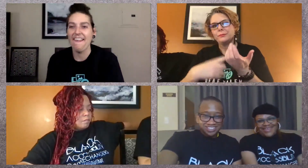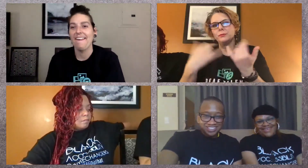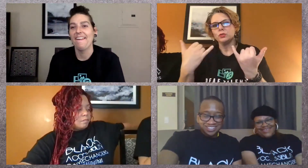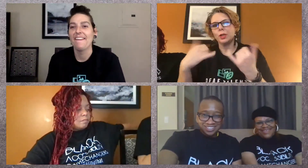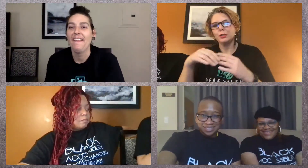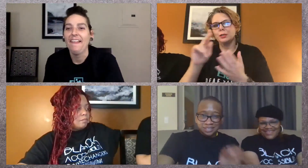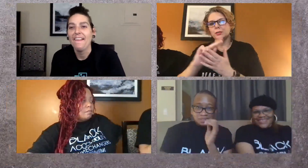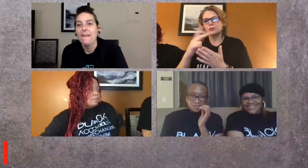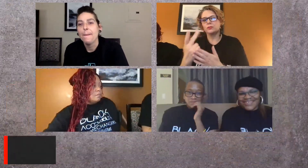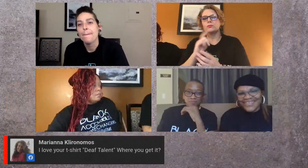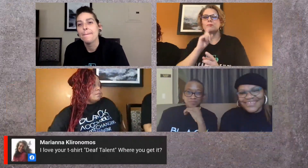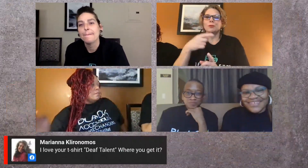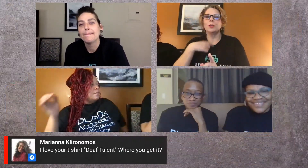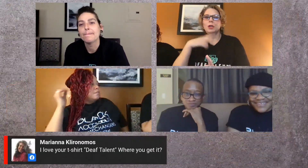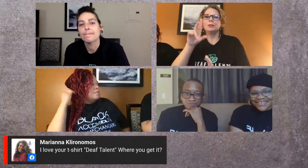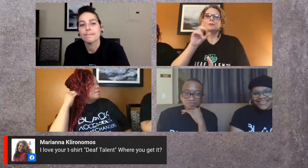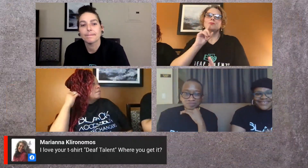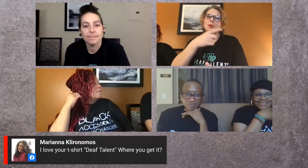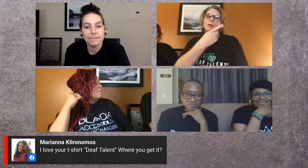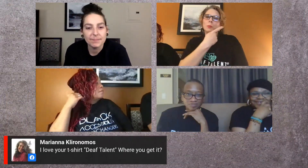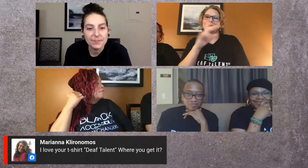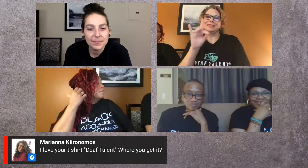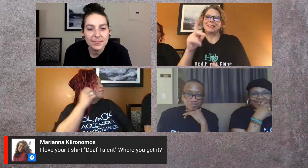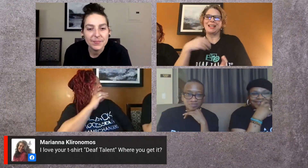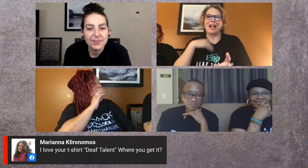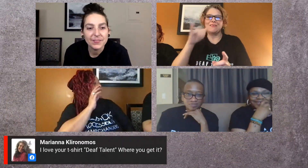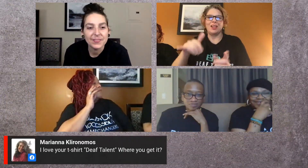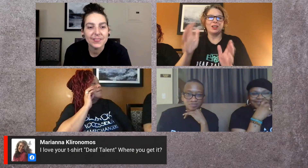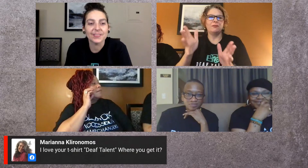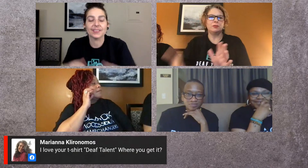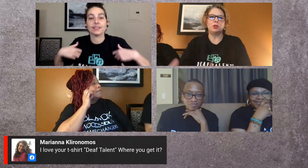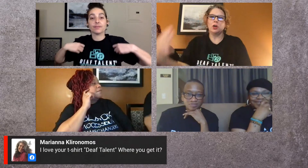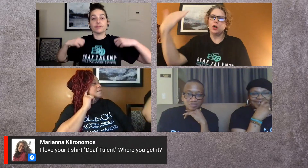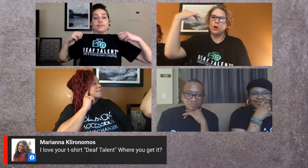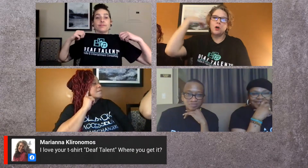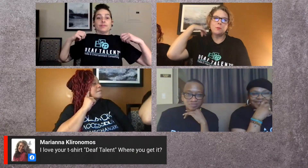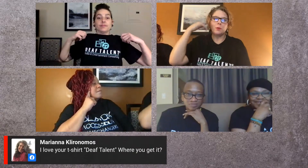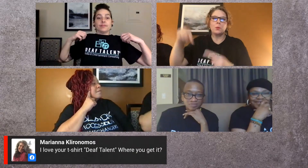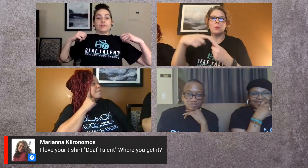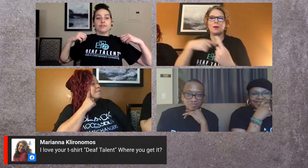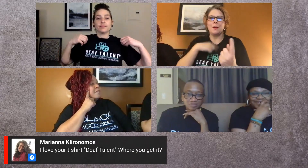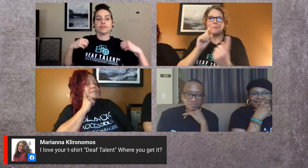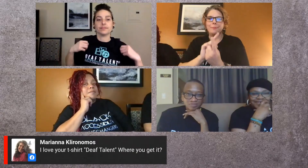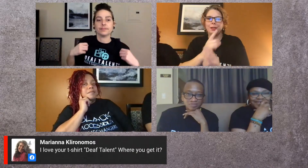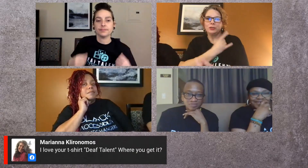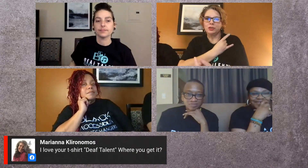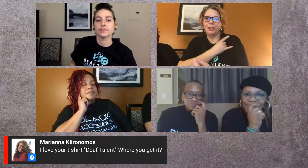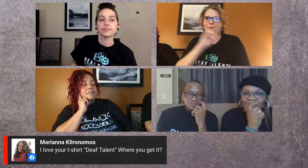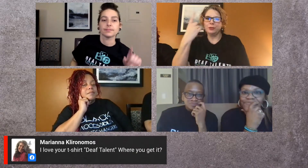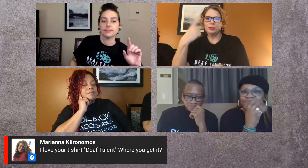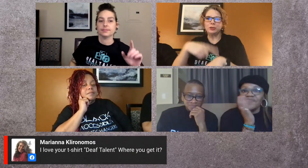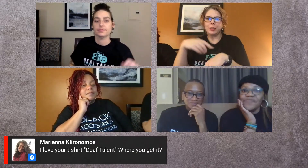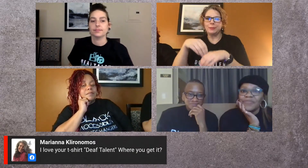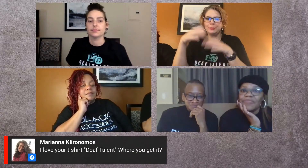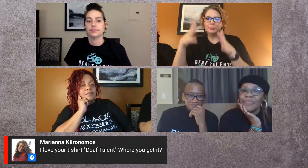Rose, I had this conversation a long time ago when I met